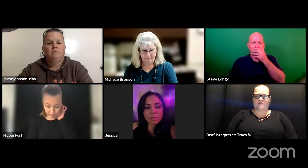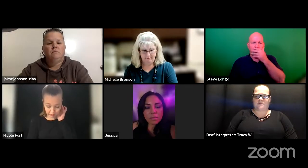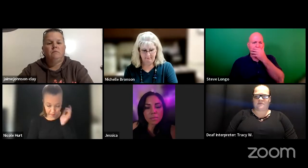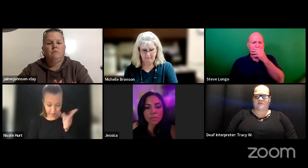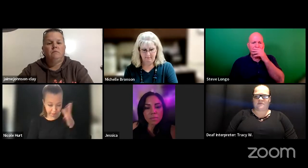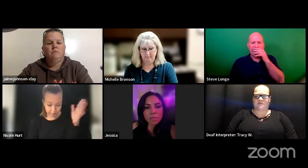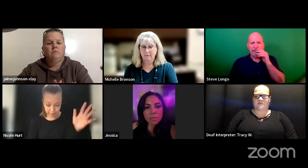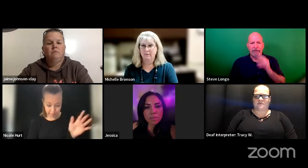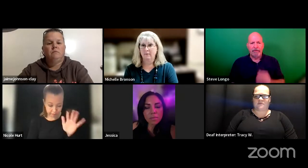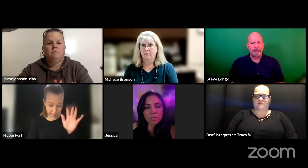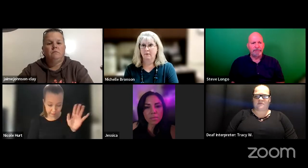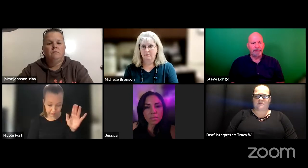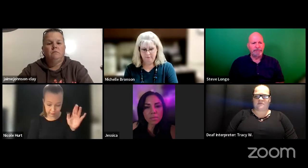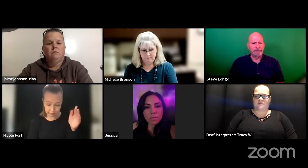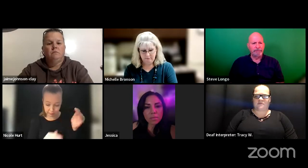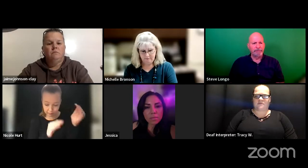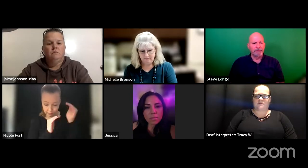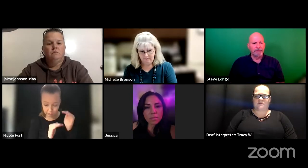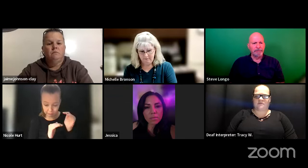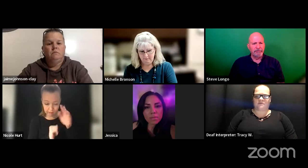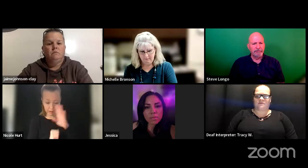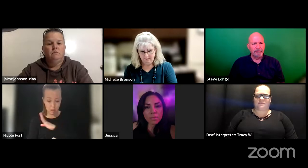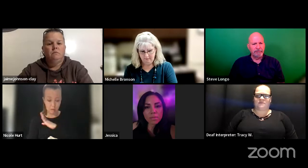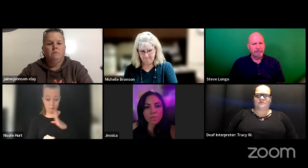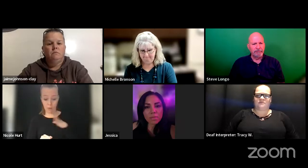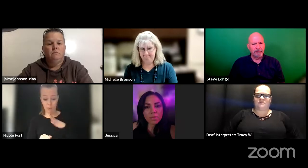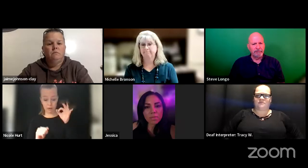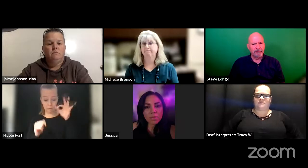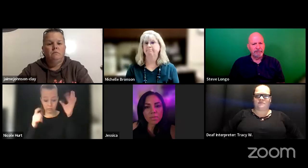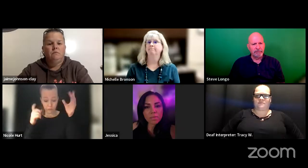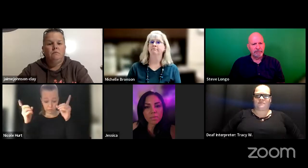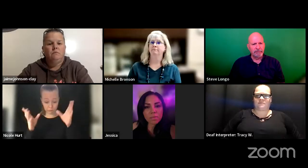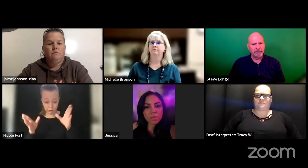Go to About DHHSC.